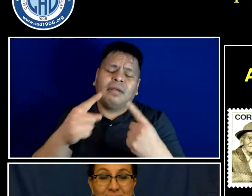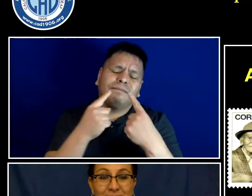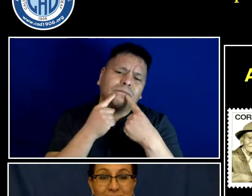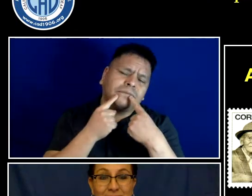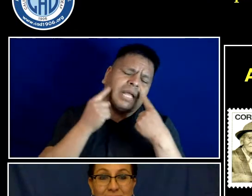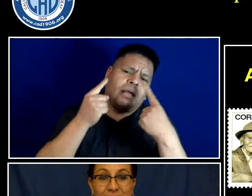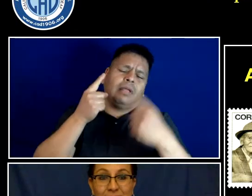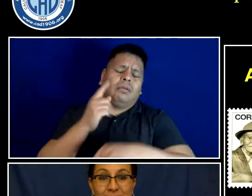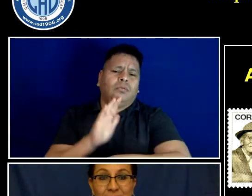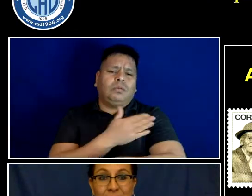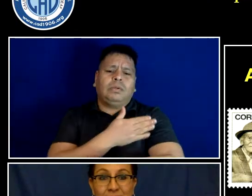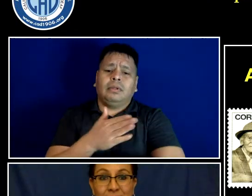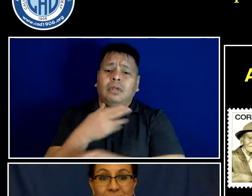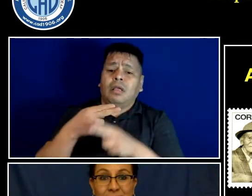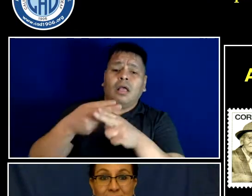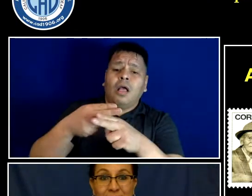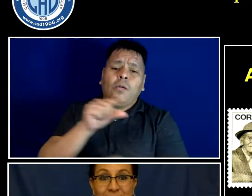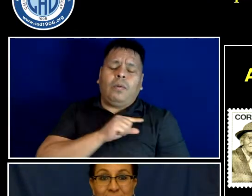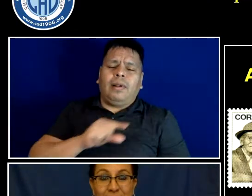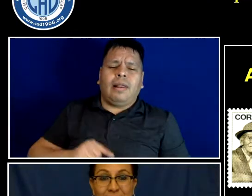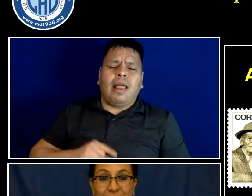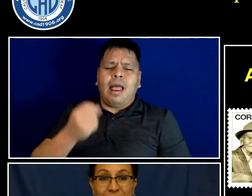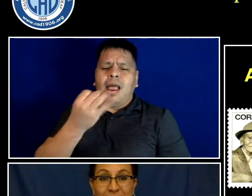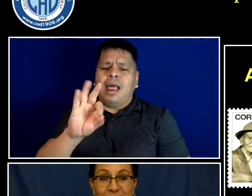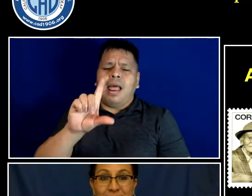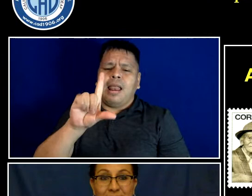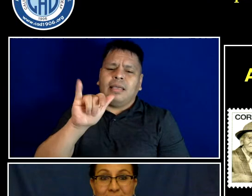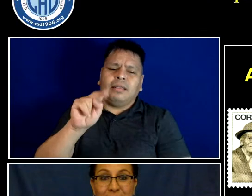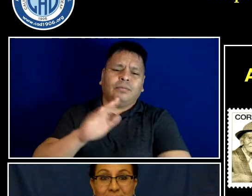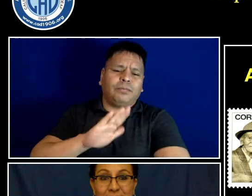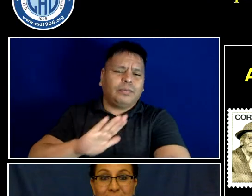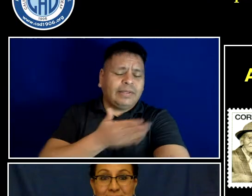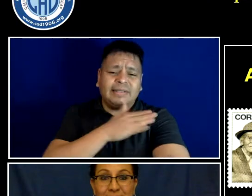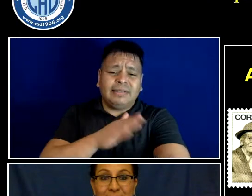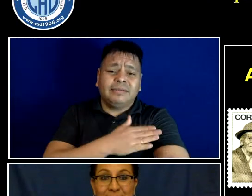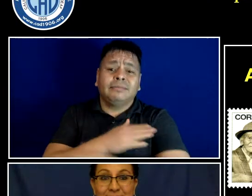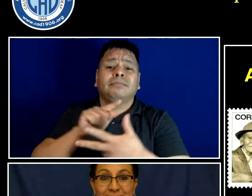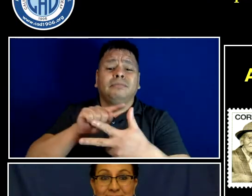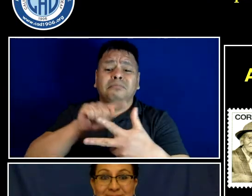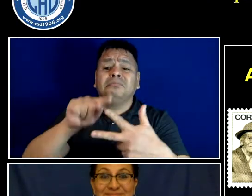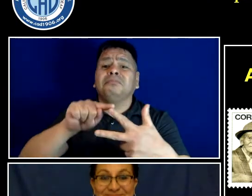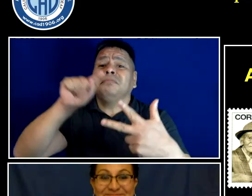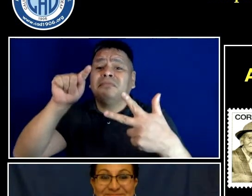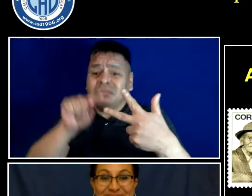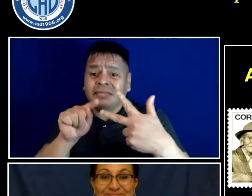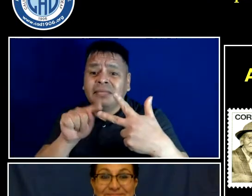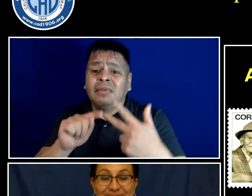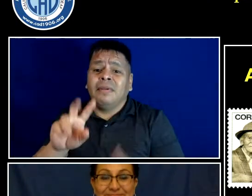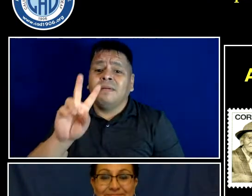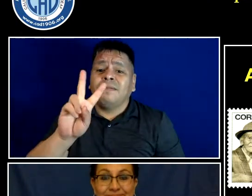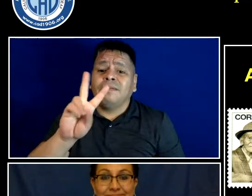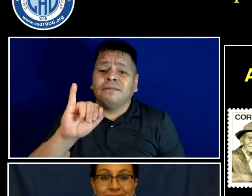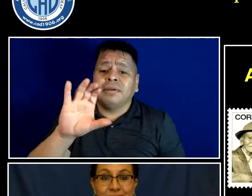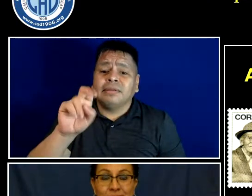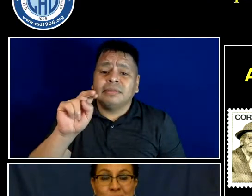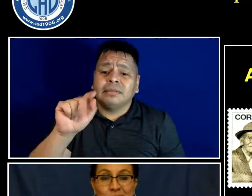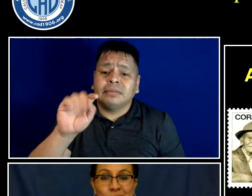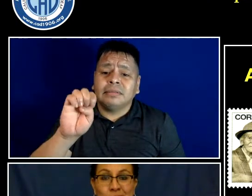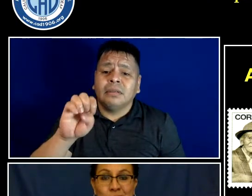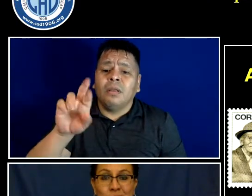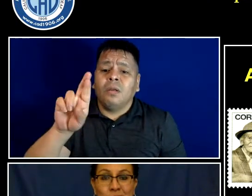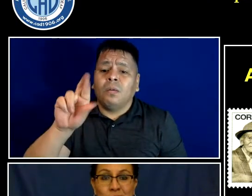was very supportive to the community. And then we have Celia Cruz also on our slide, and she is known as the Queen of Latin